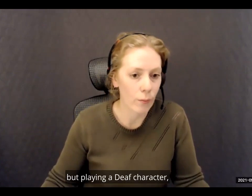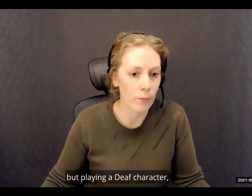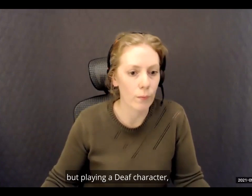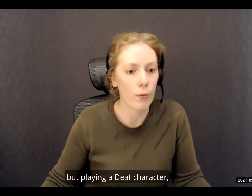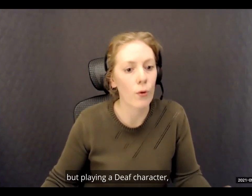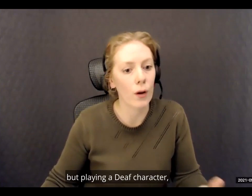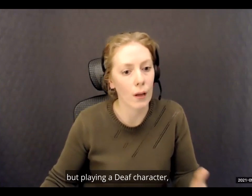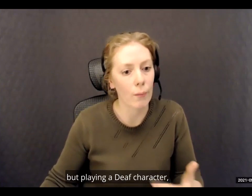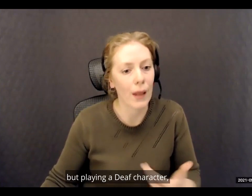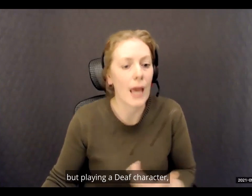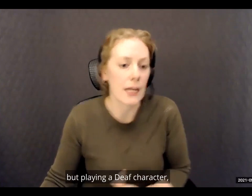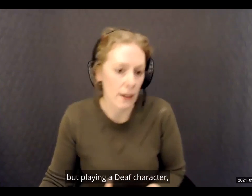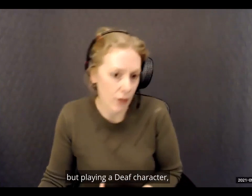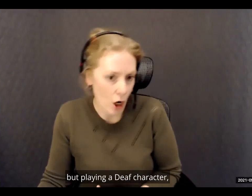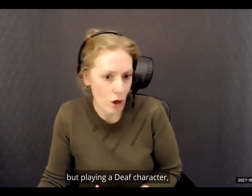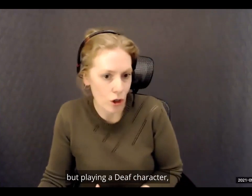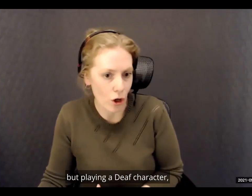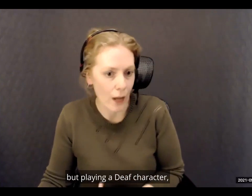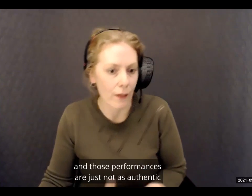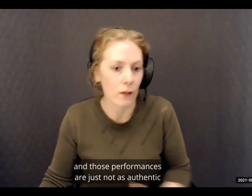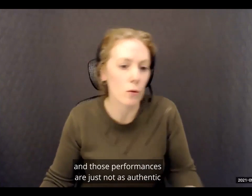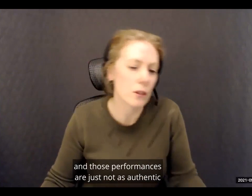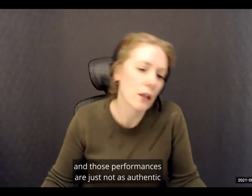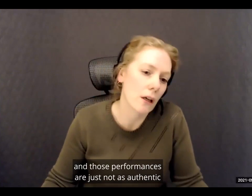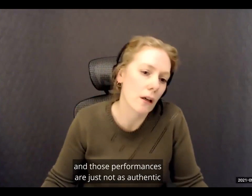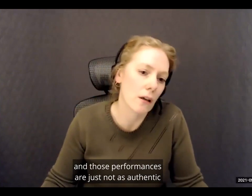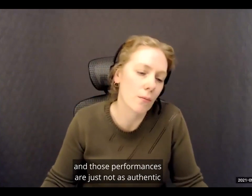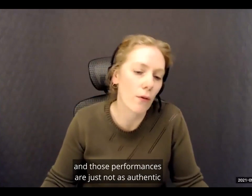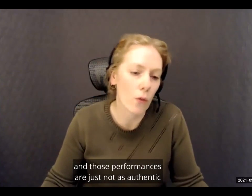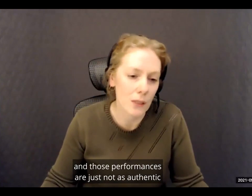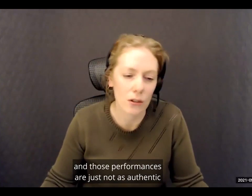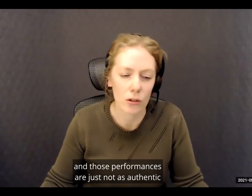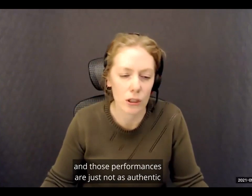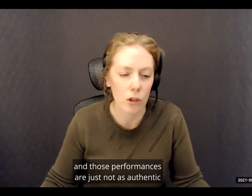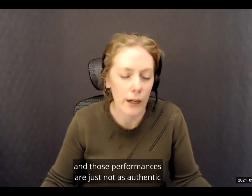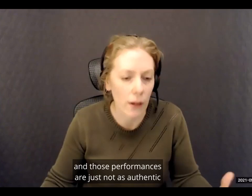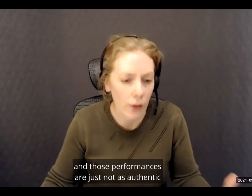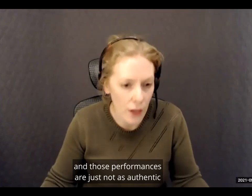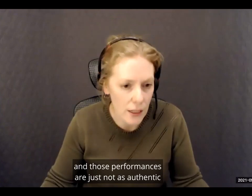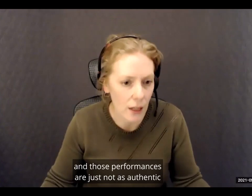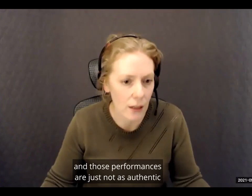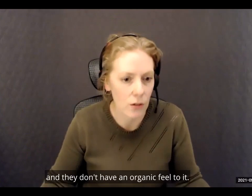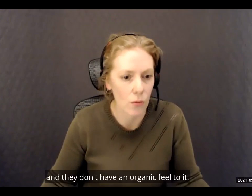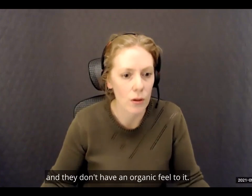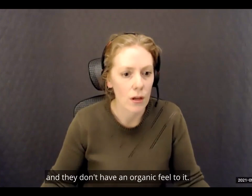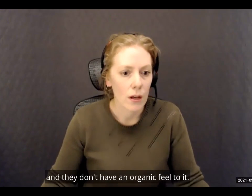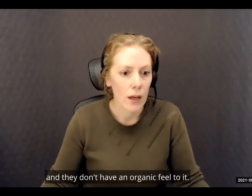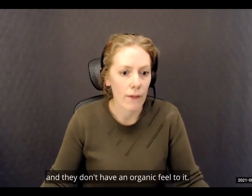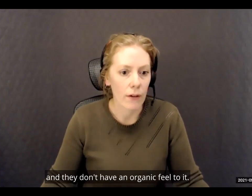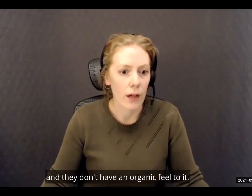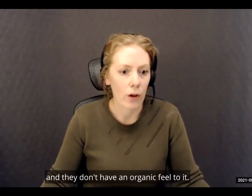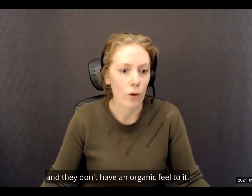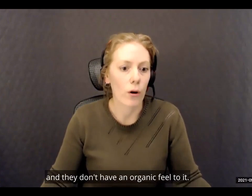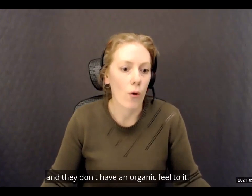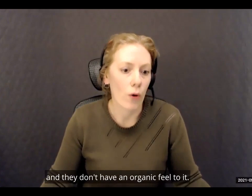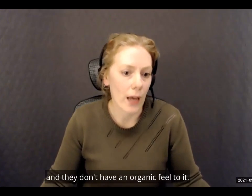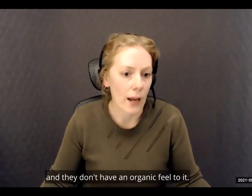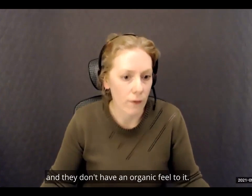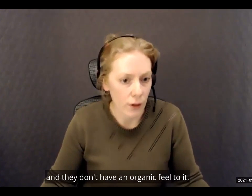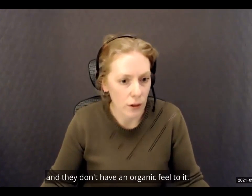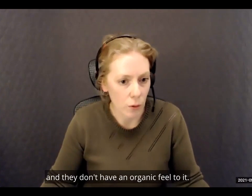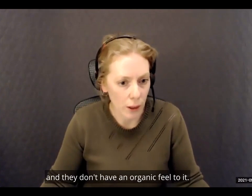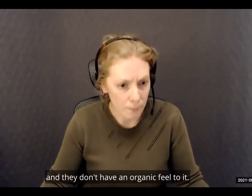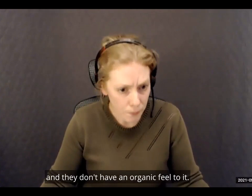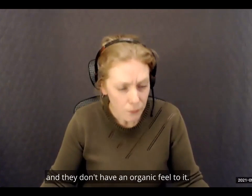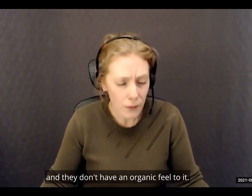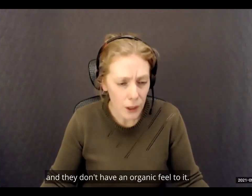but playing a deaf character. And those performances are just not as authentic, and they don't have an